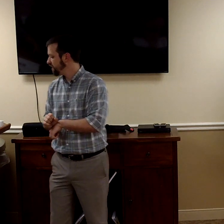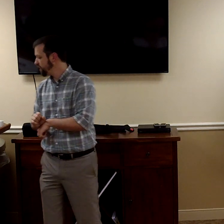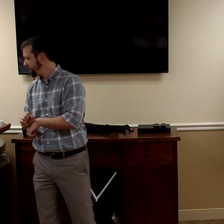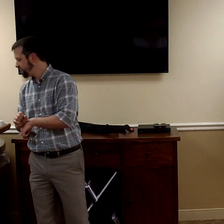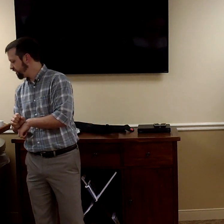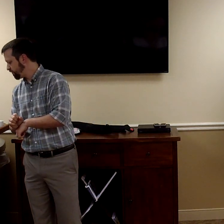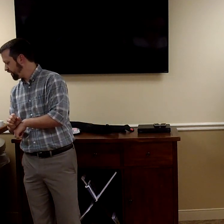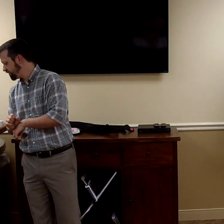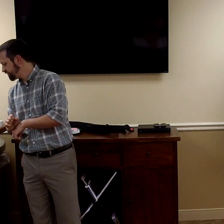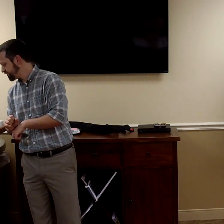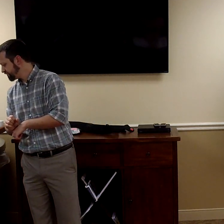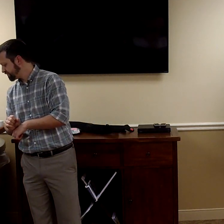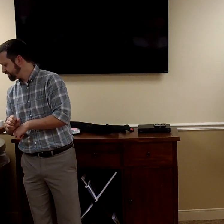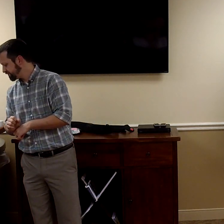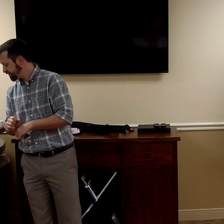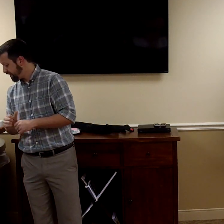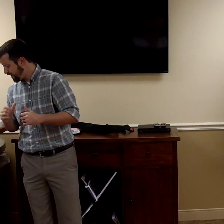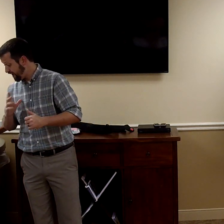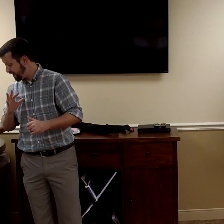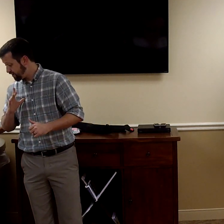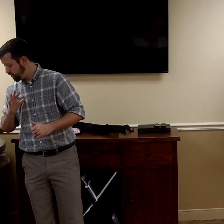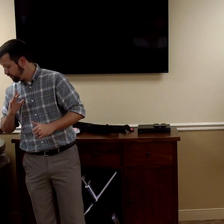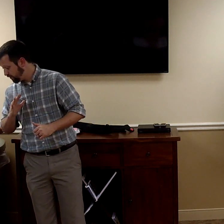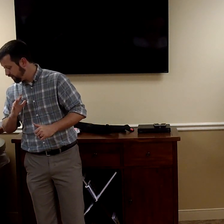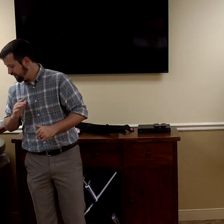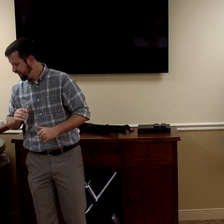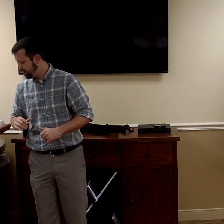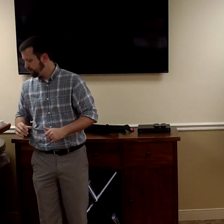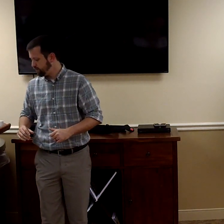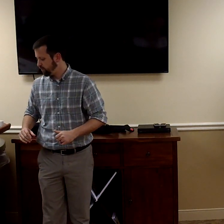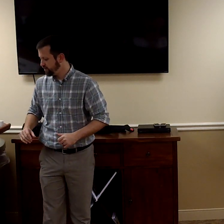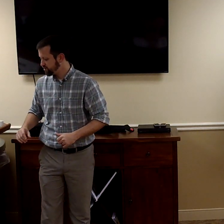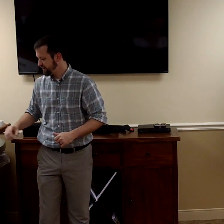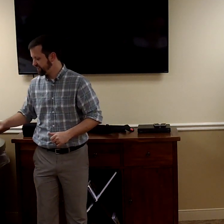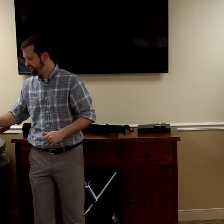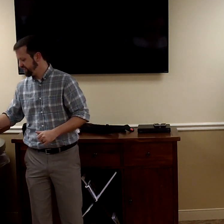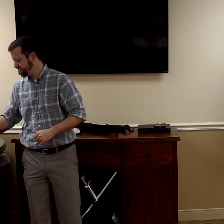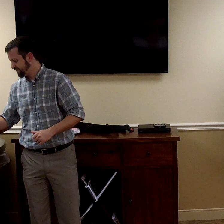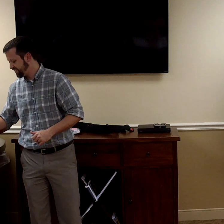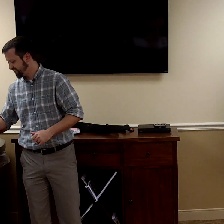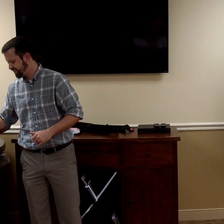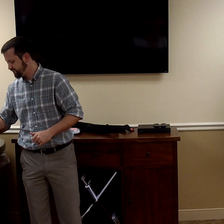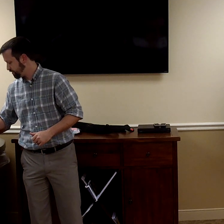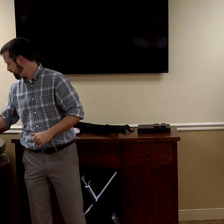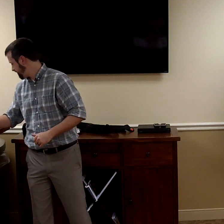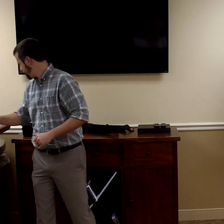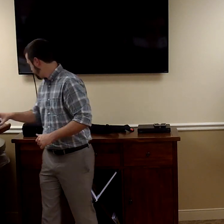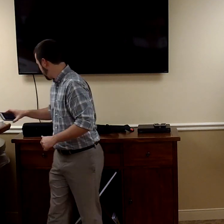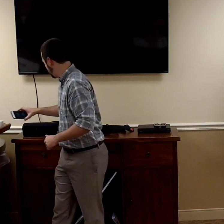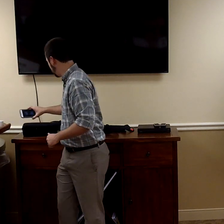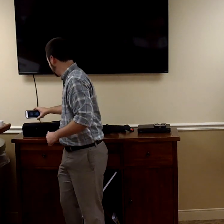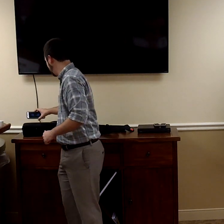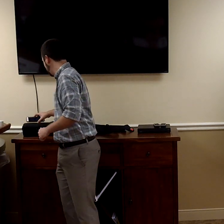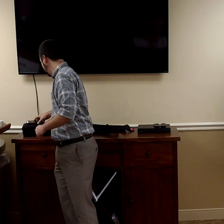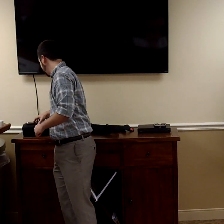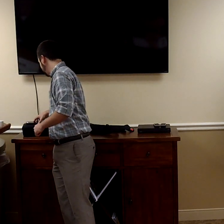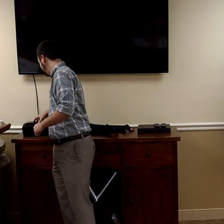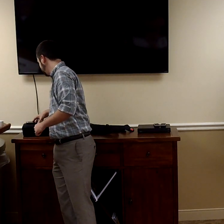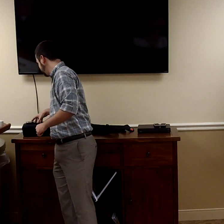Okay, that's fine. You keep jumping around. Hey, cool. I'm going to be really distracted seeing this. Should probably set this behind me. Yeah, don't